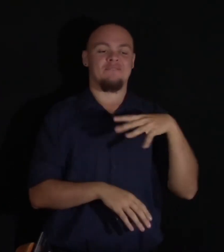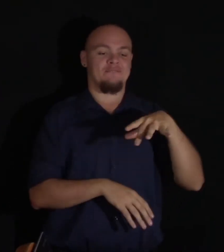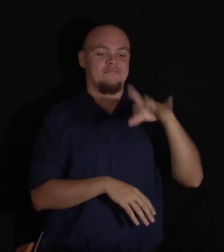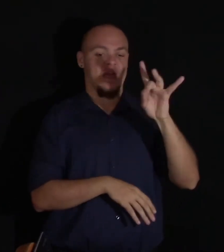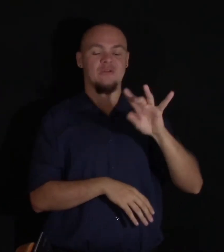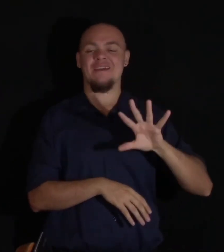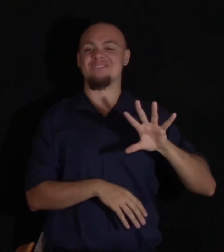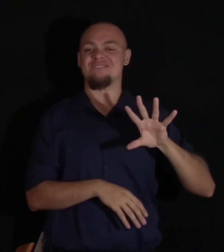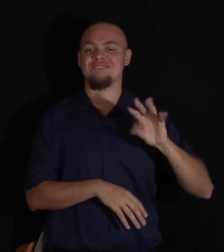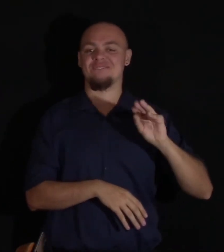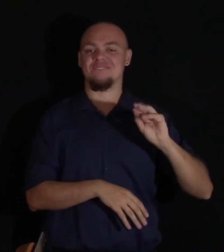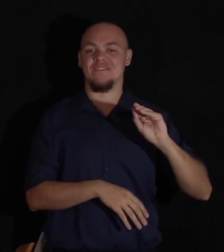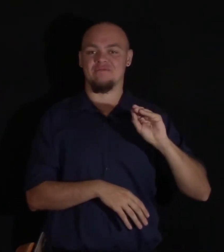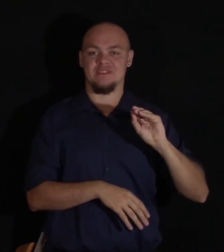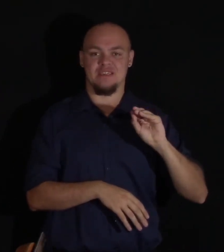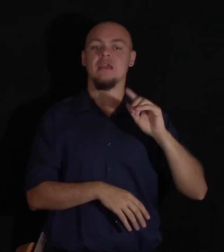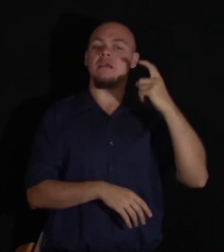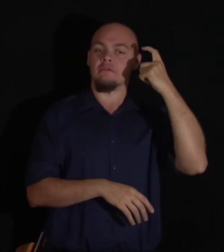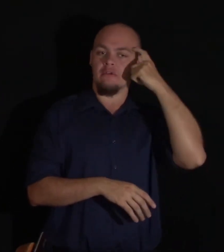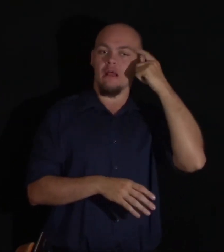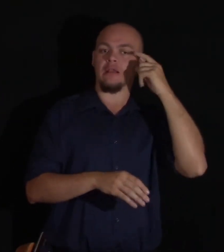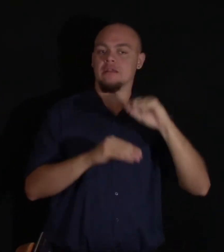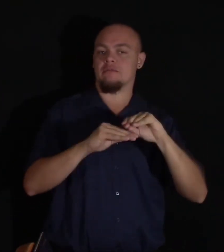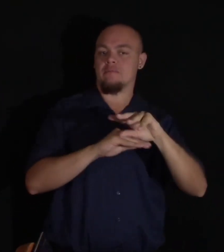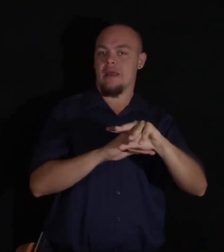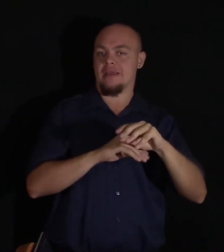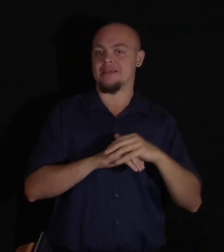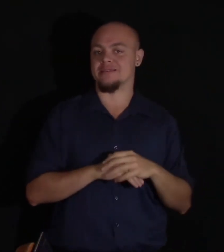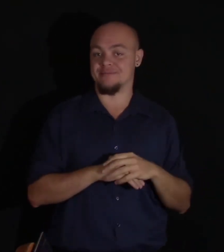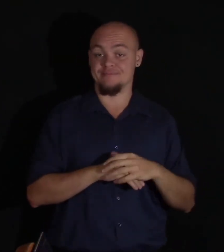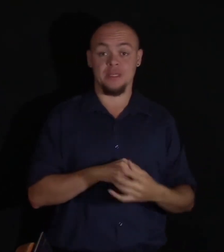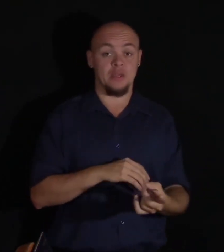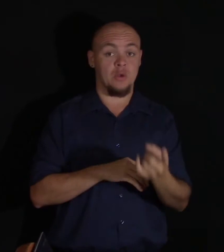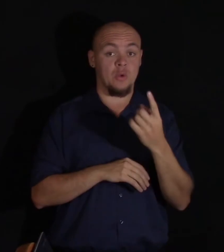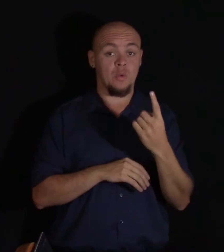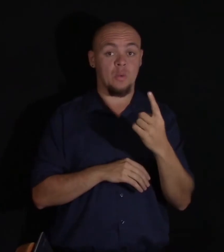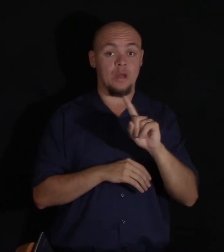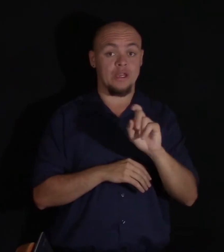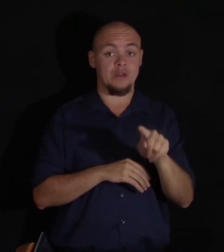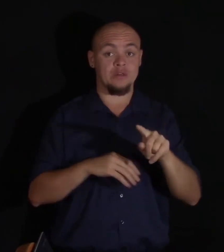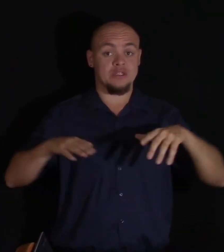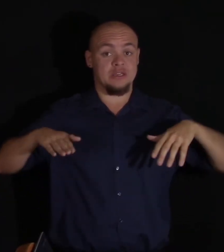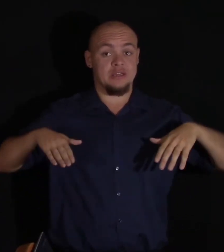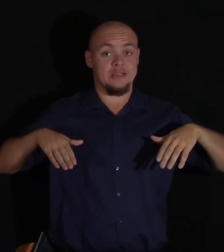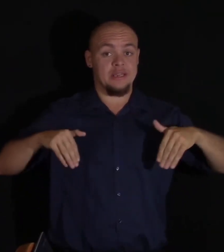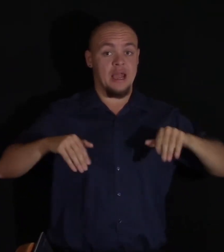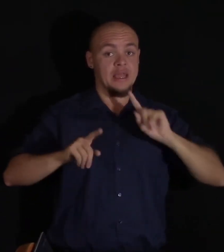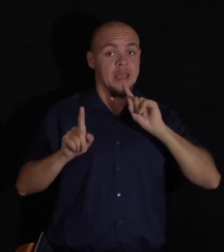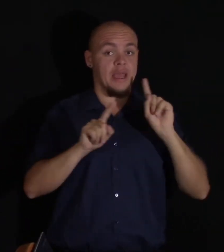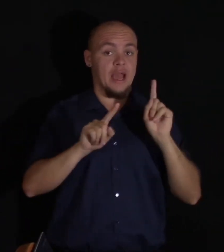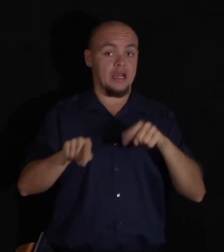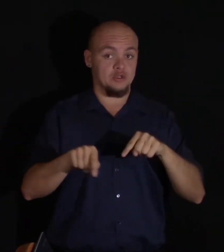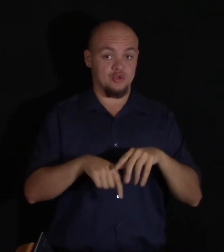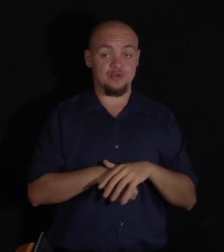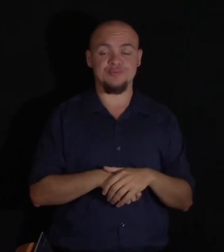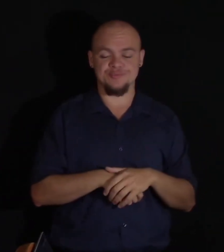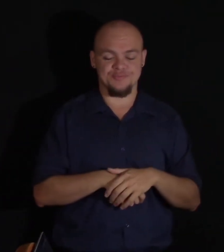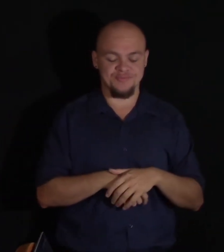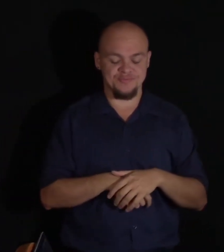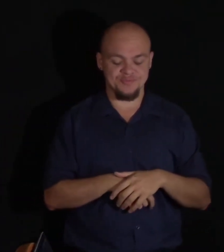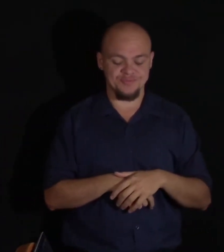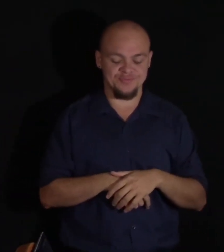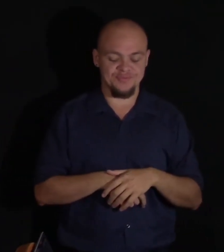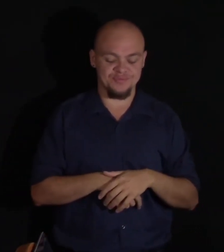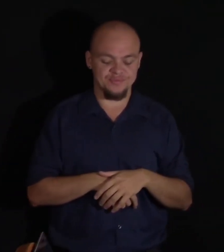biases in the last 50 years. But there's one question that has not been answered yet. And